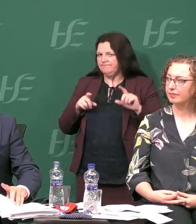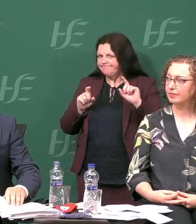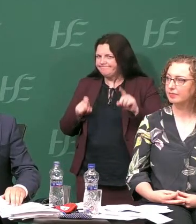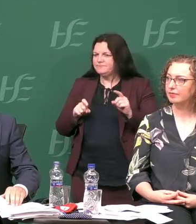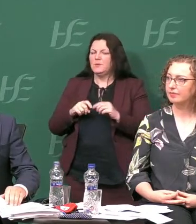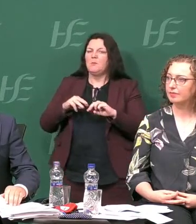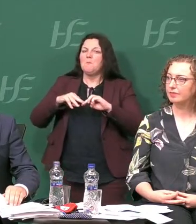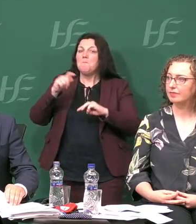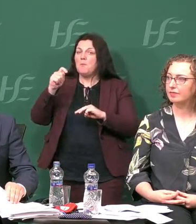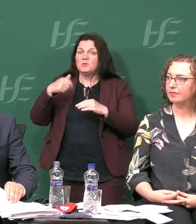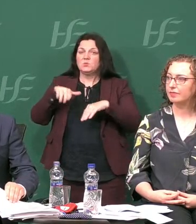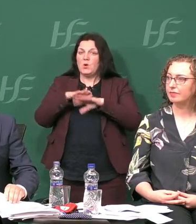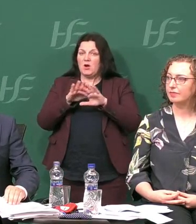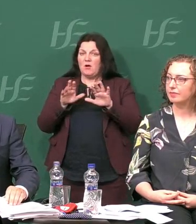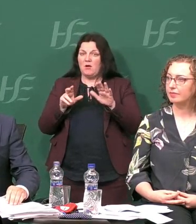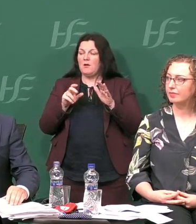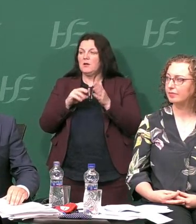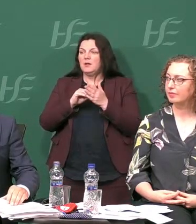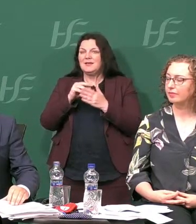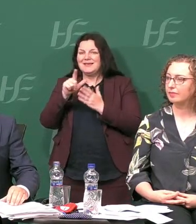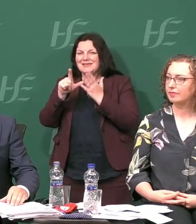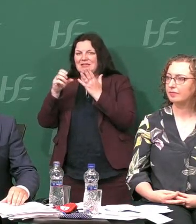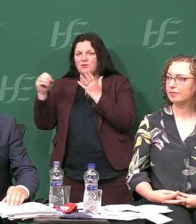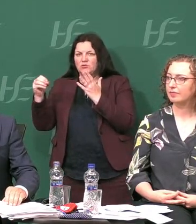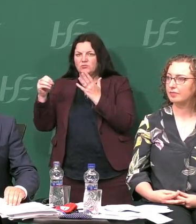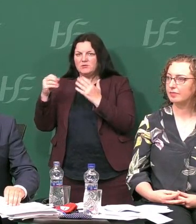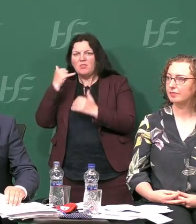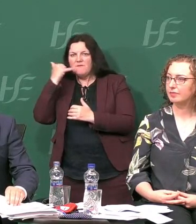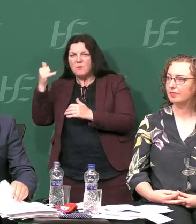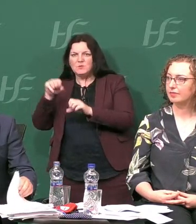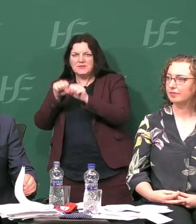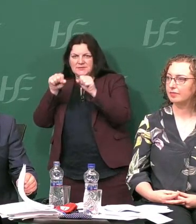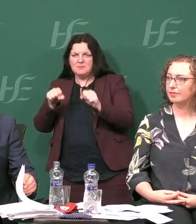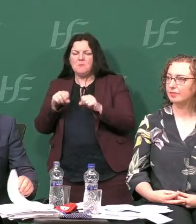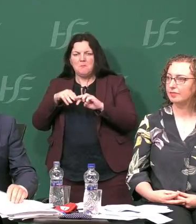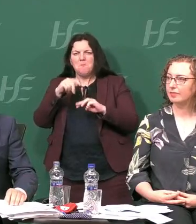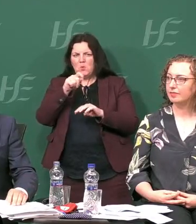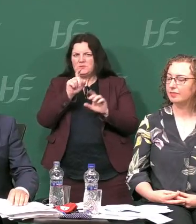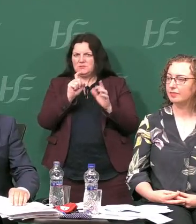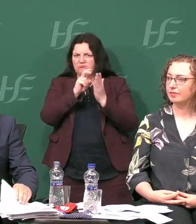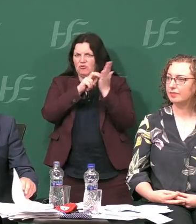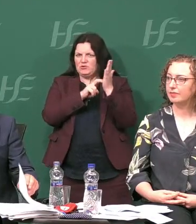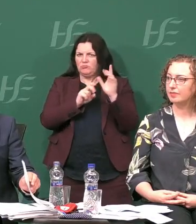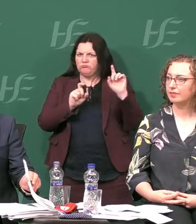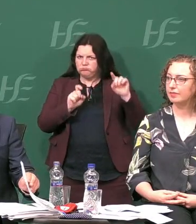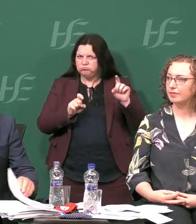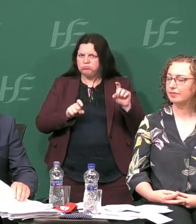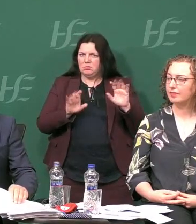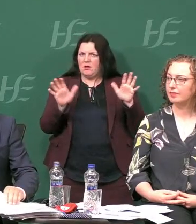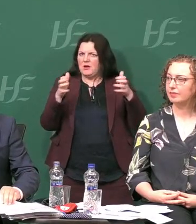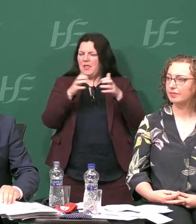that. Vast majority were online. It was just 700 through the phone system, call centre.